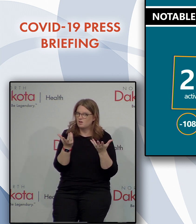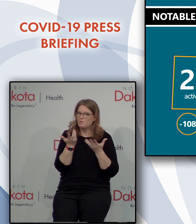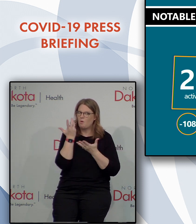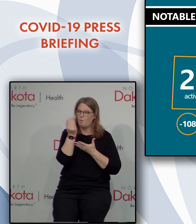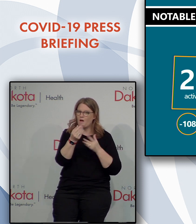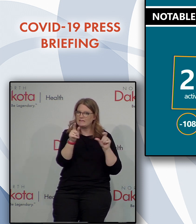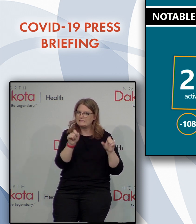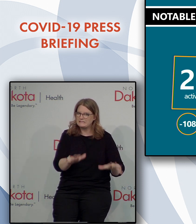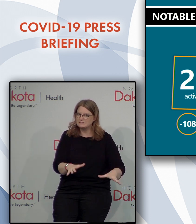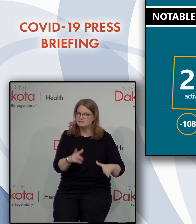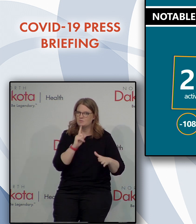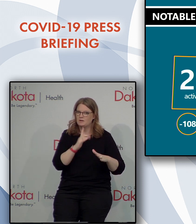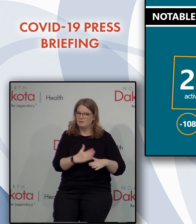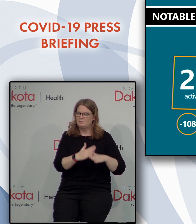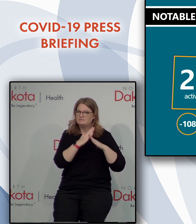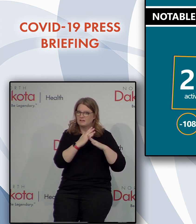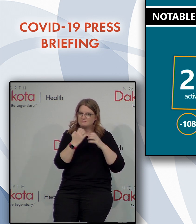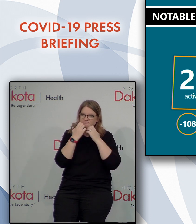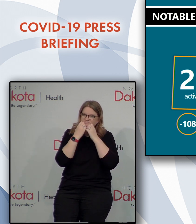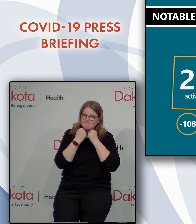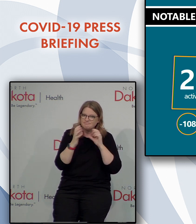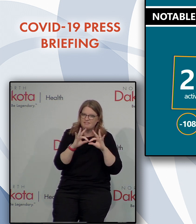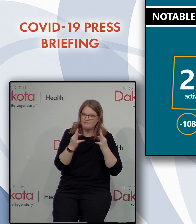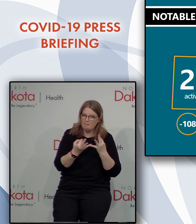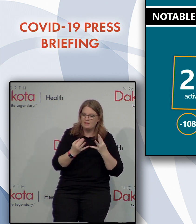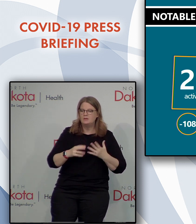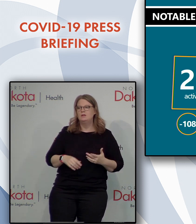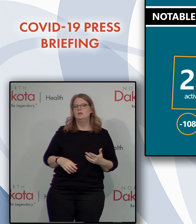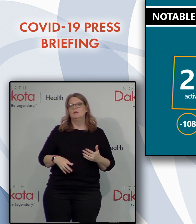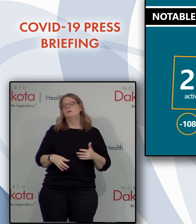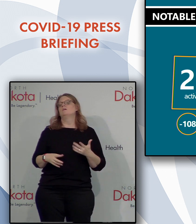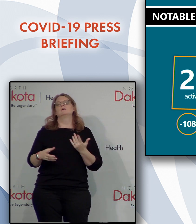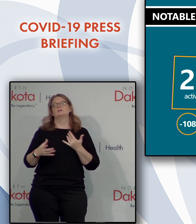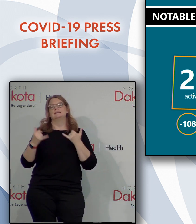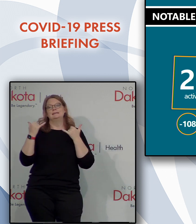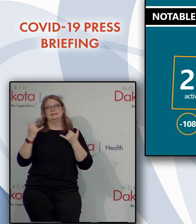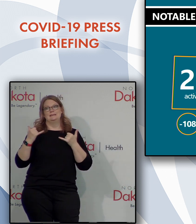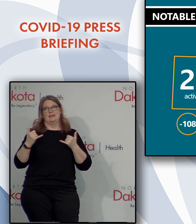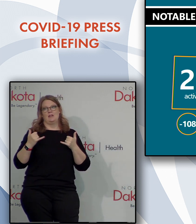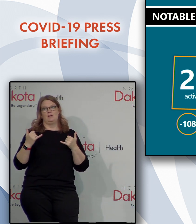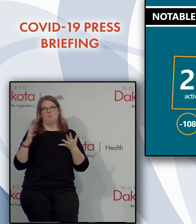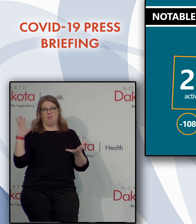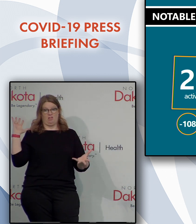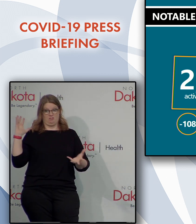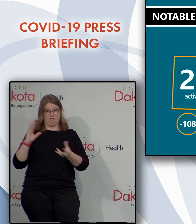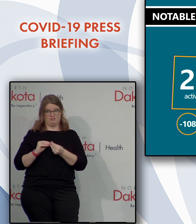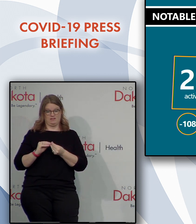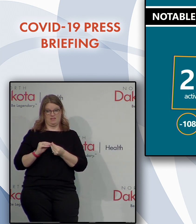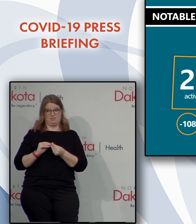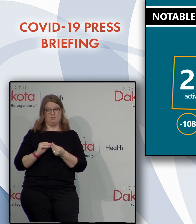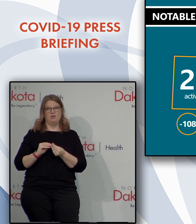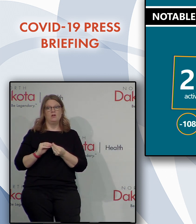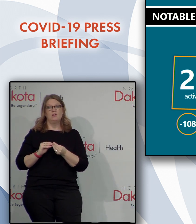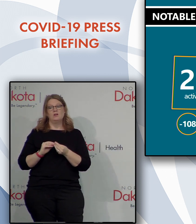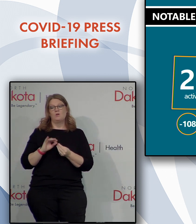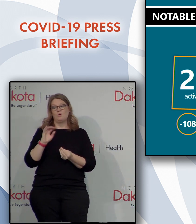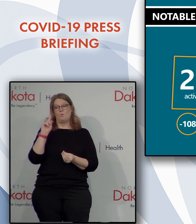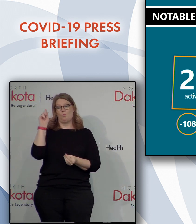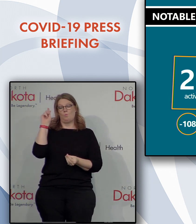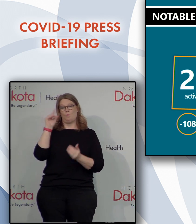protect their loved ones. We now have completed over